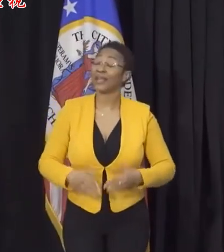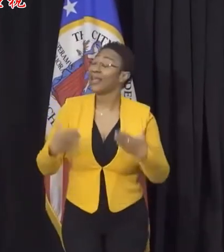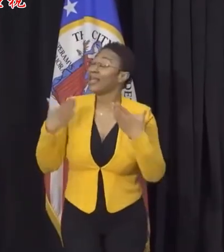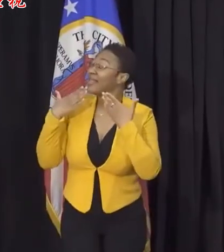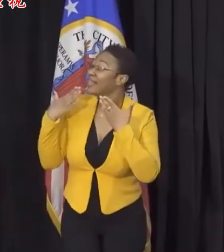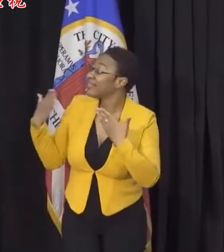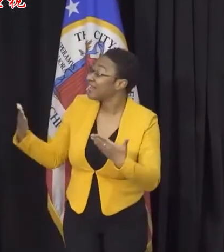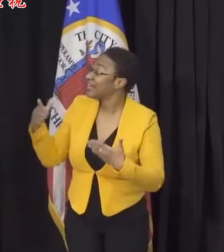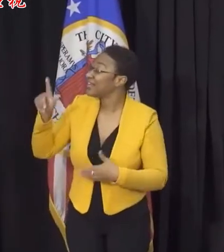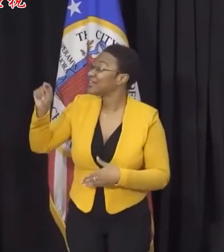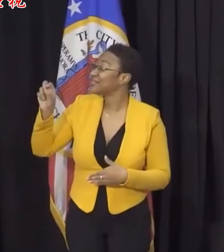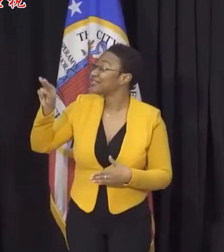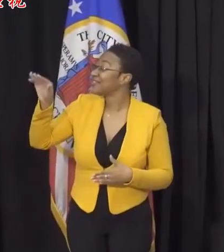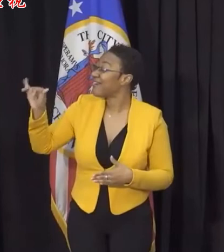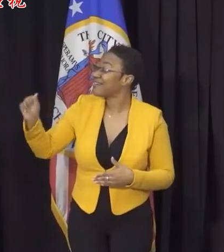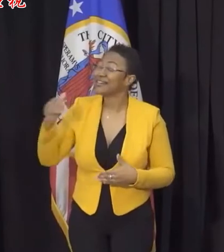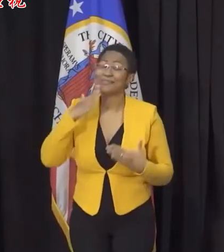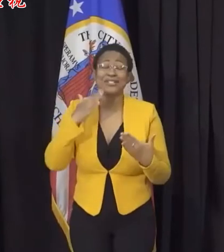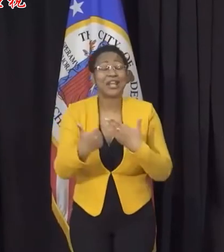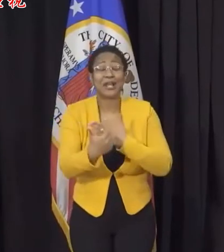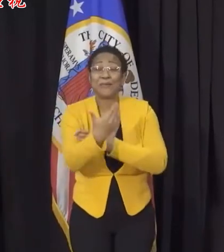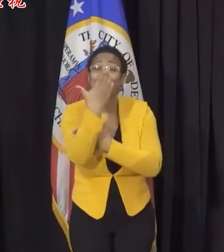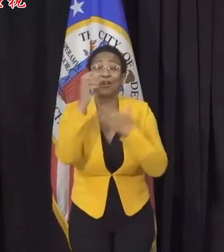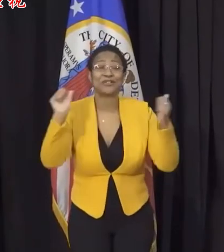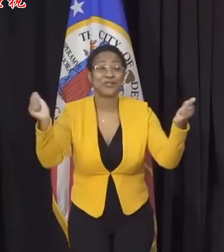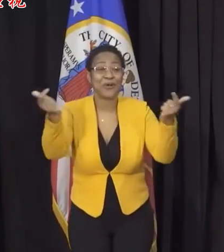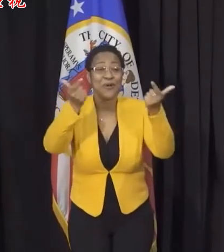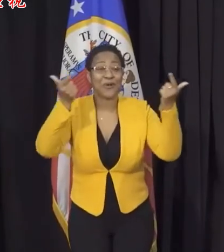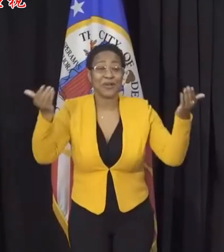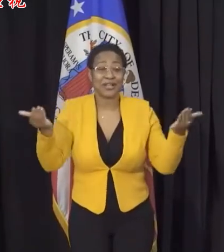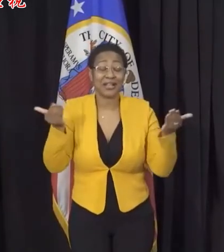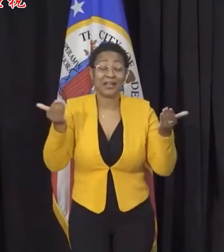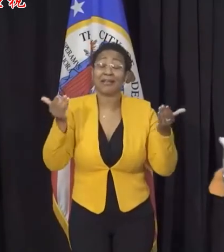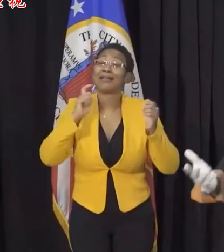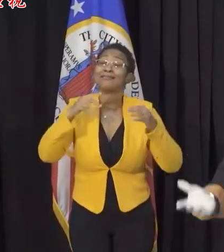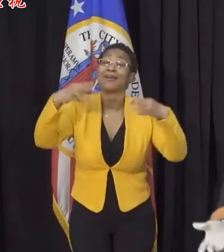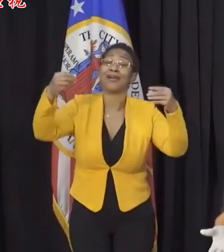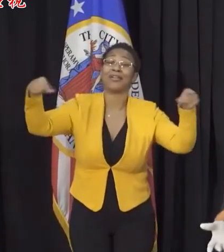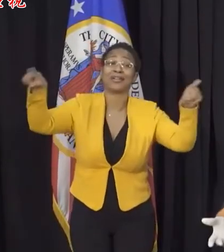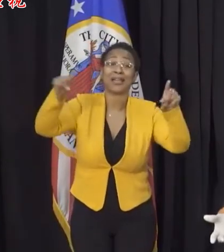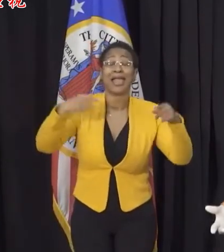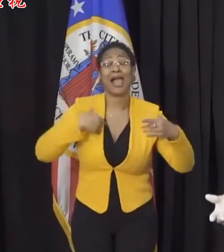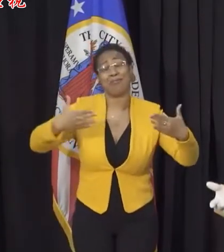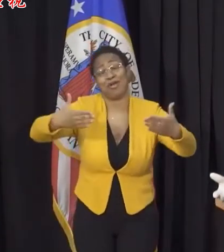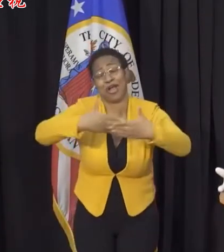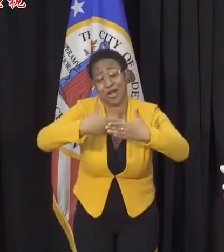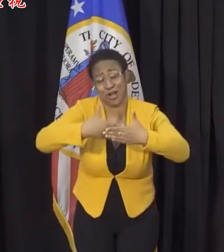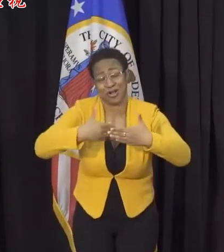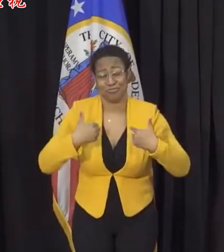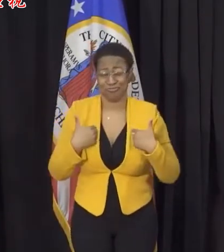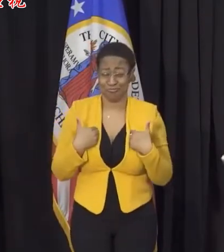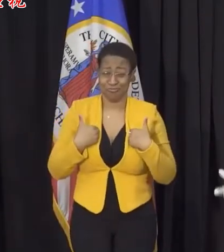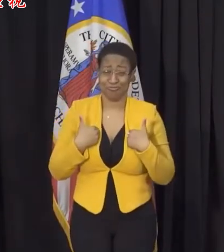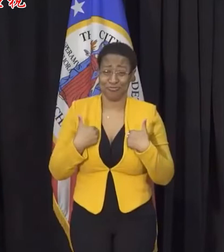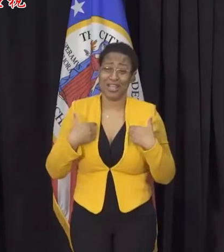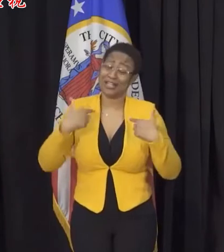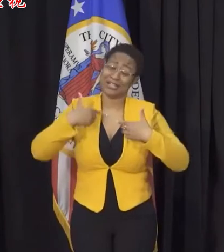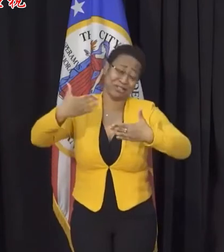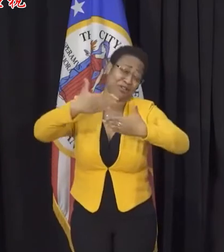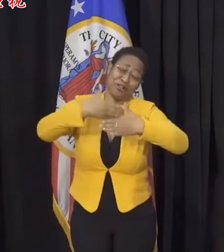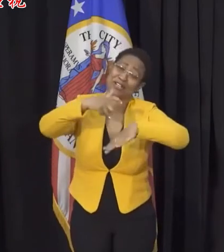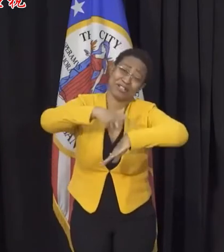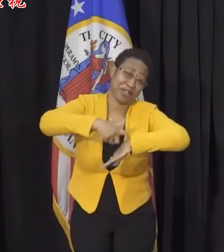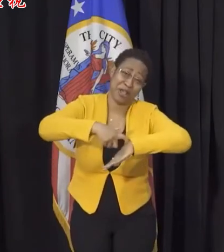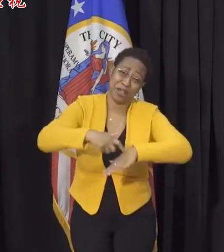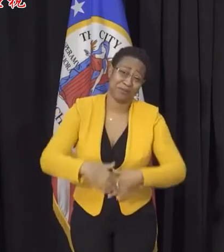Thank you, Tonya. Let me say good morning to everybody. And let me also say that I'm a hugger. This is hugging